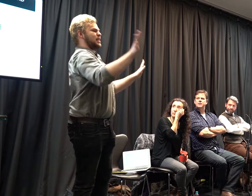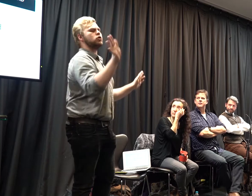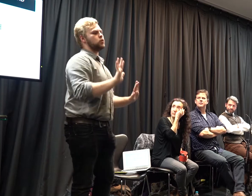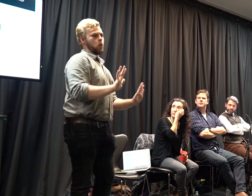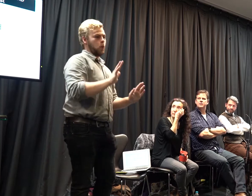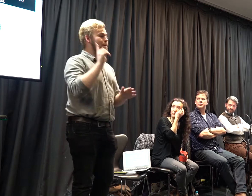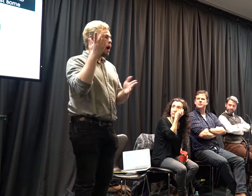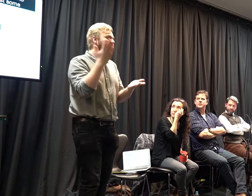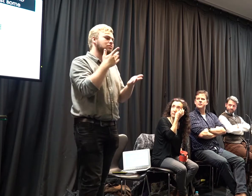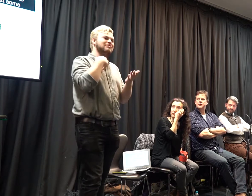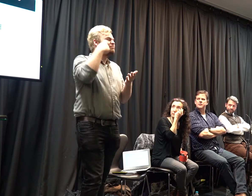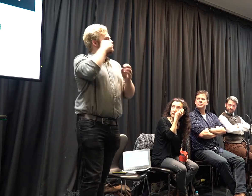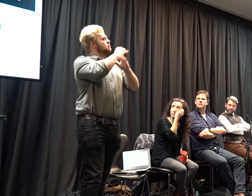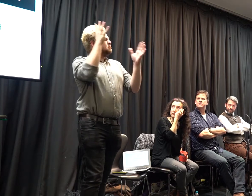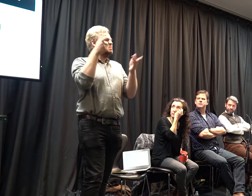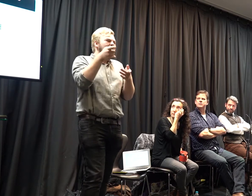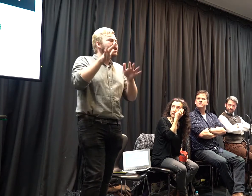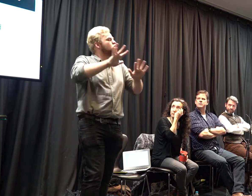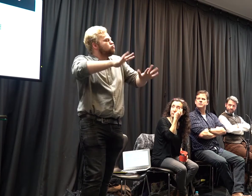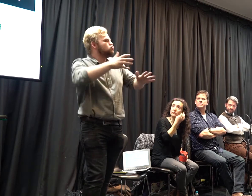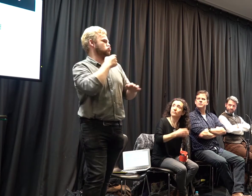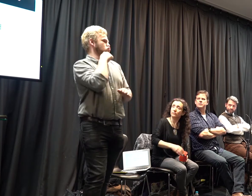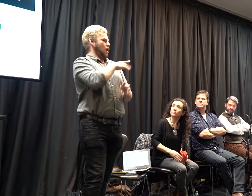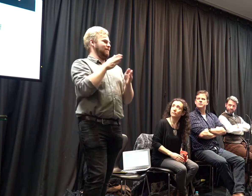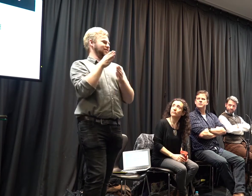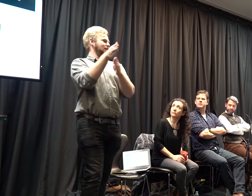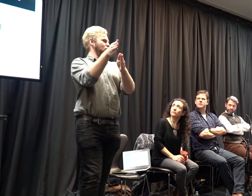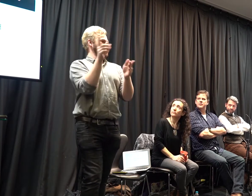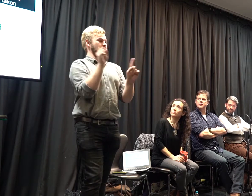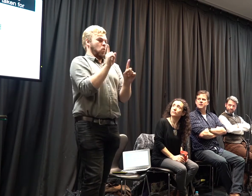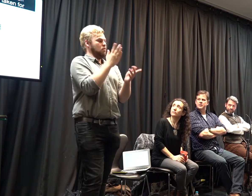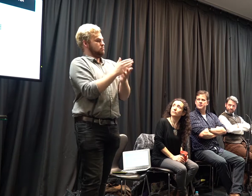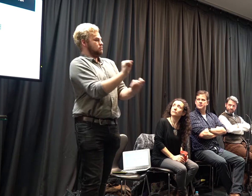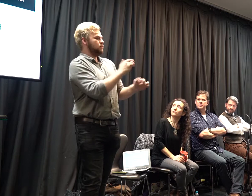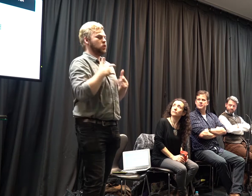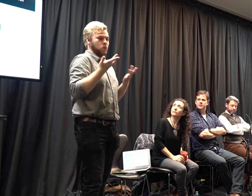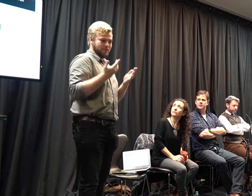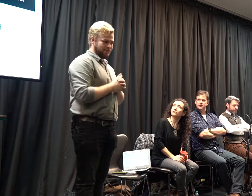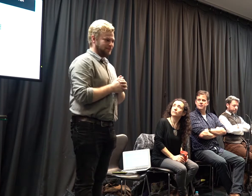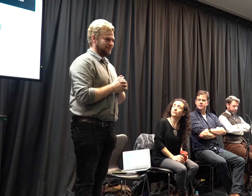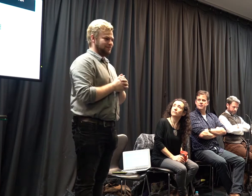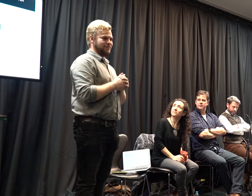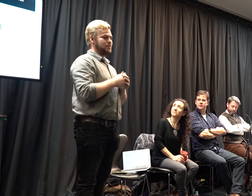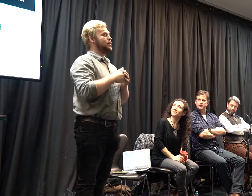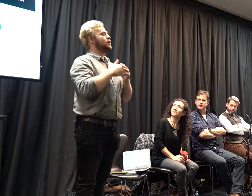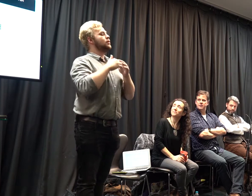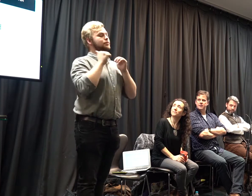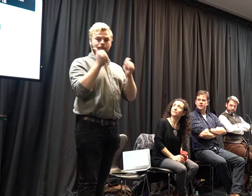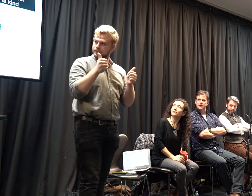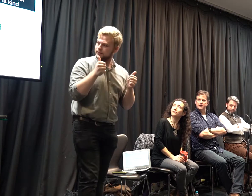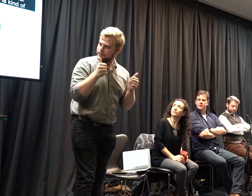research. This data is not to be taken for fact, it's just to be taken at face value. This is kind of just a